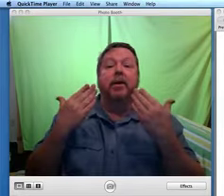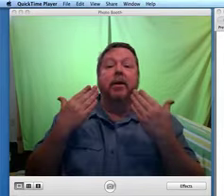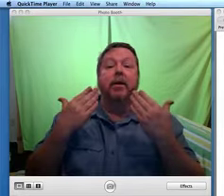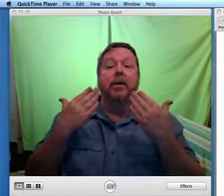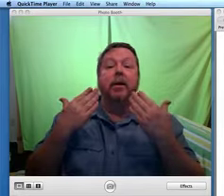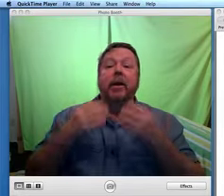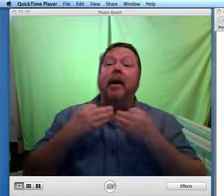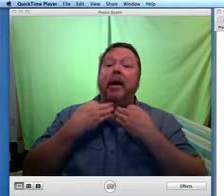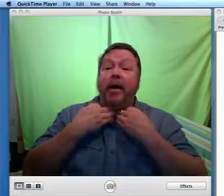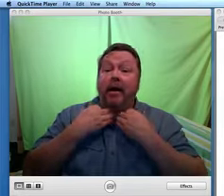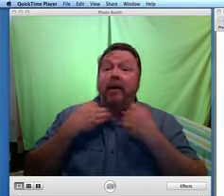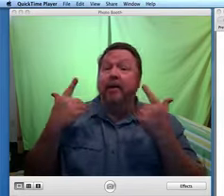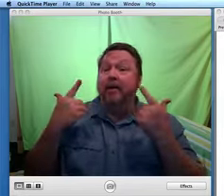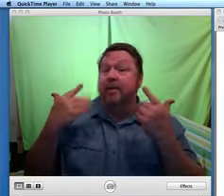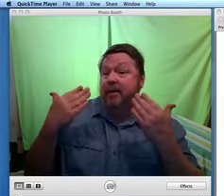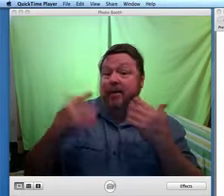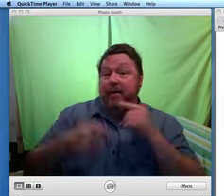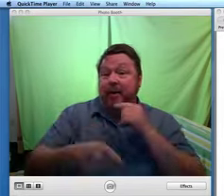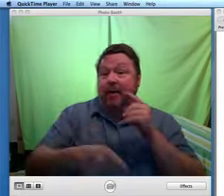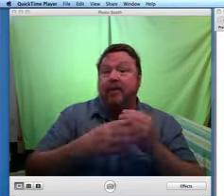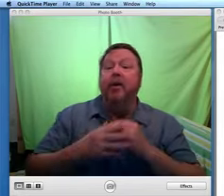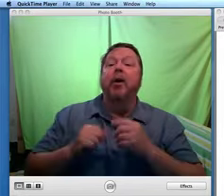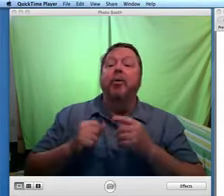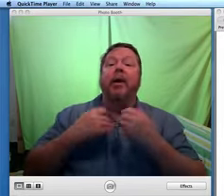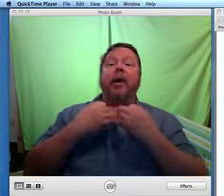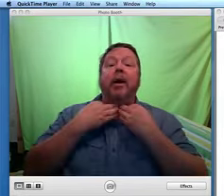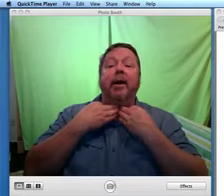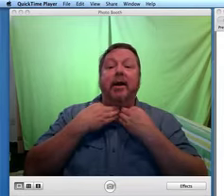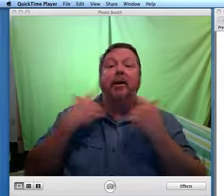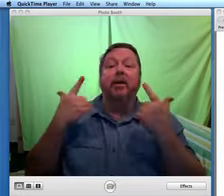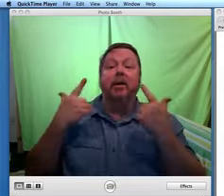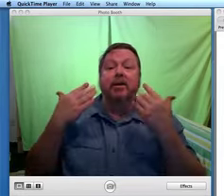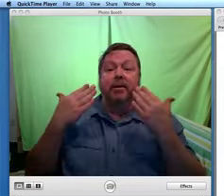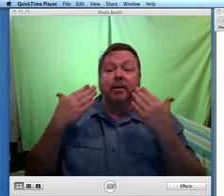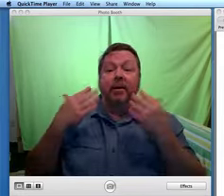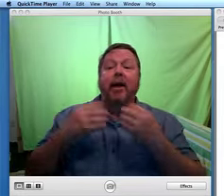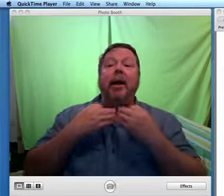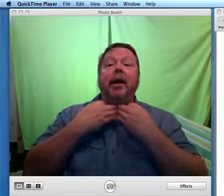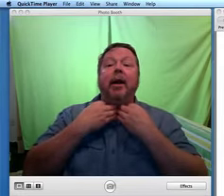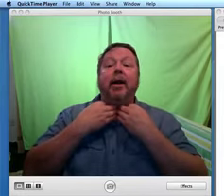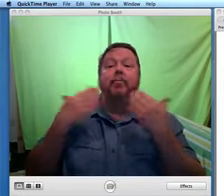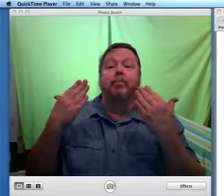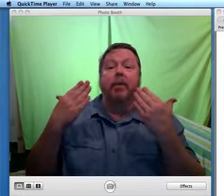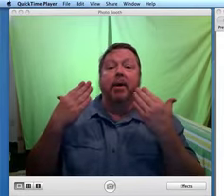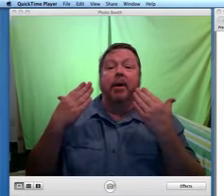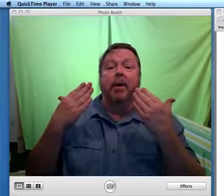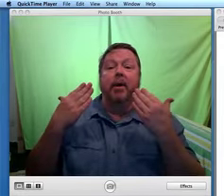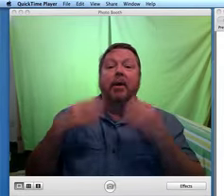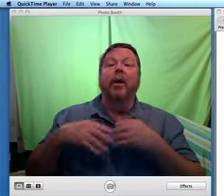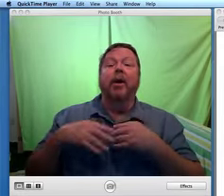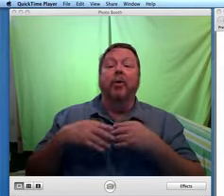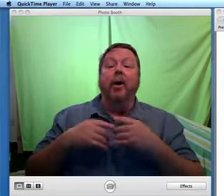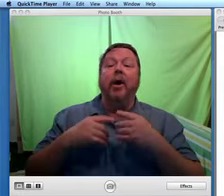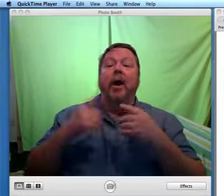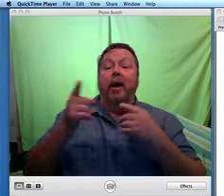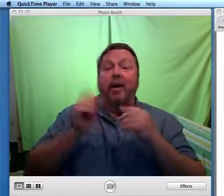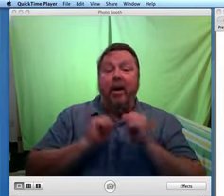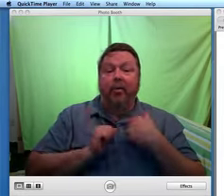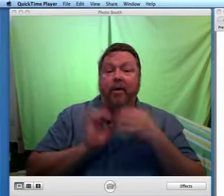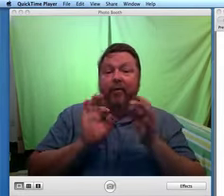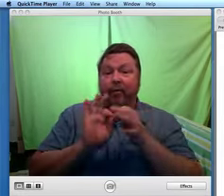Hit, hilt, it's not notice, but hilt, him. Okay,